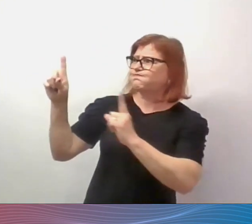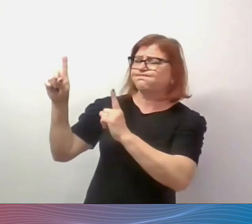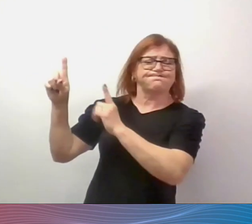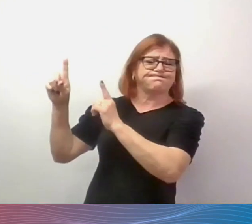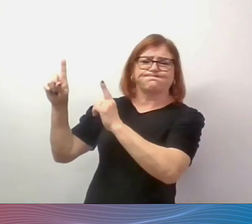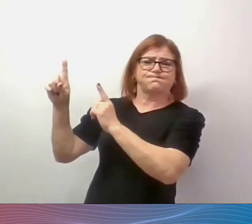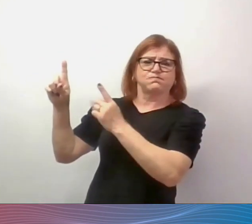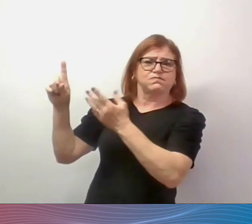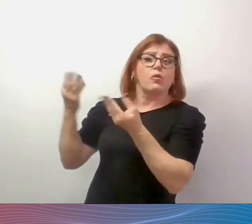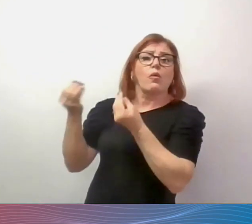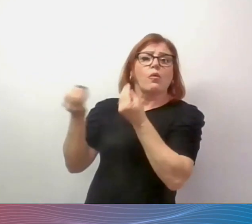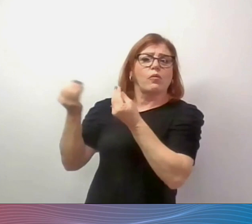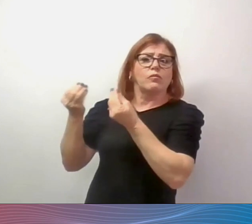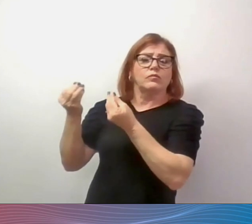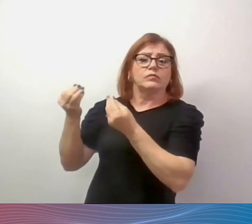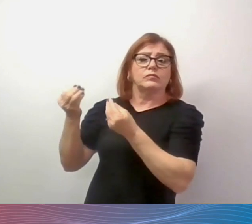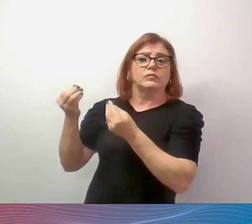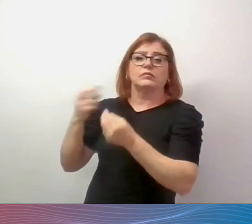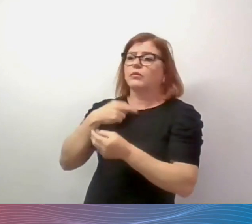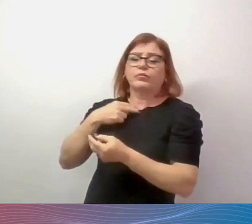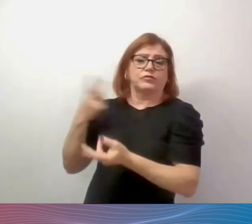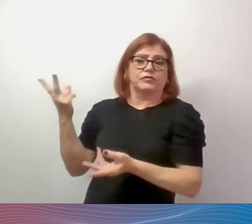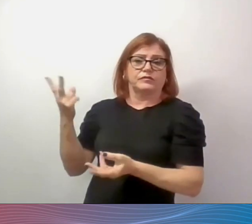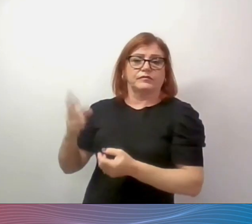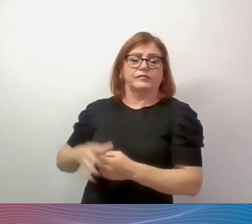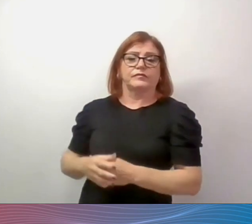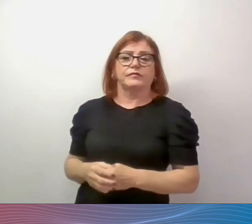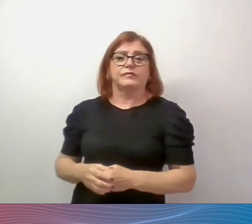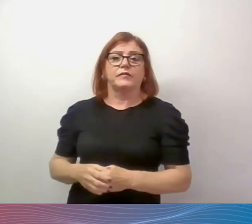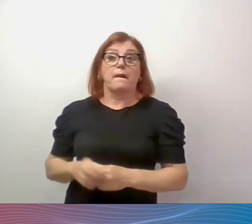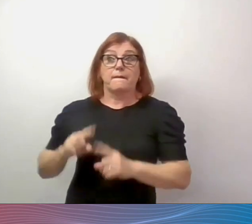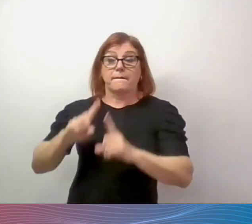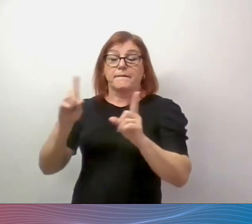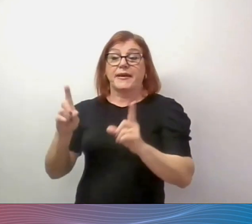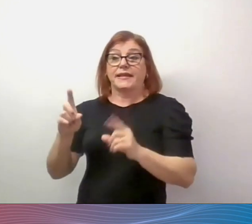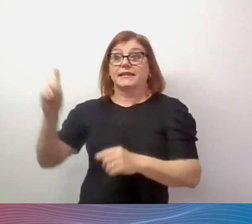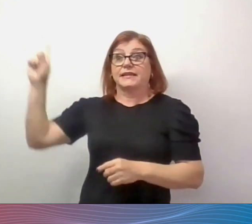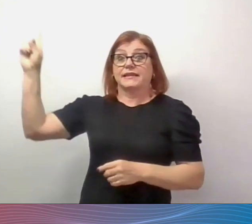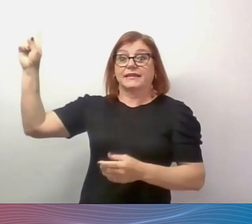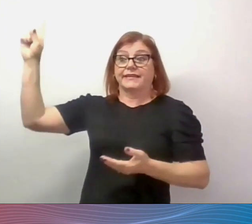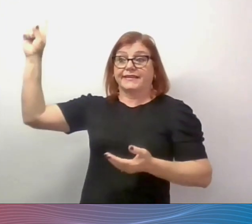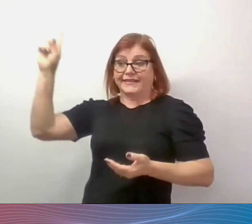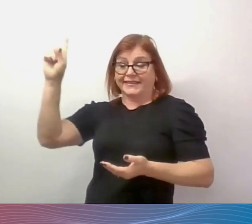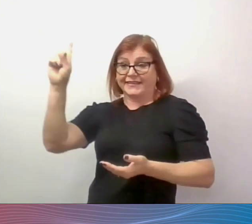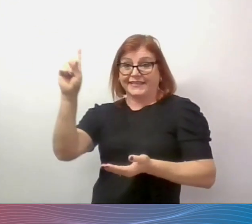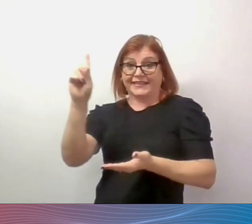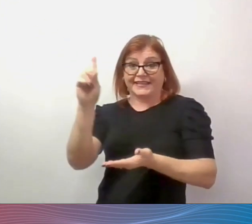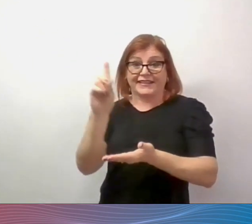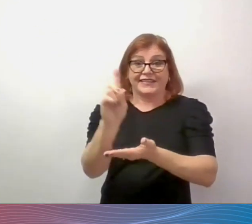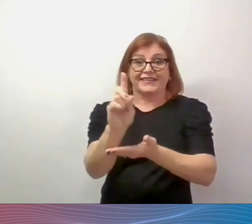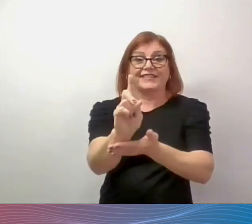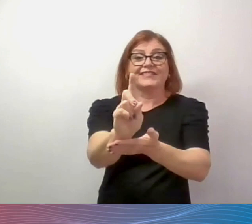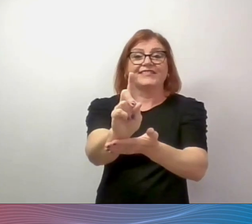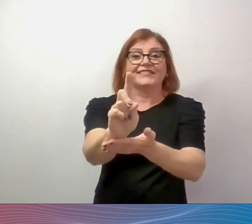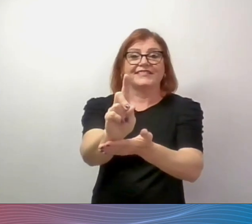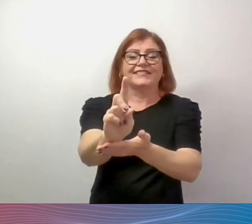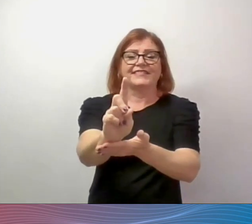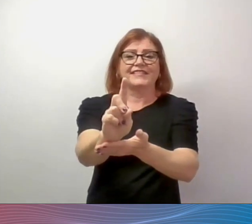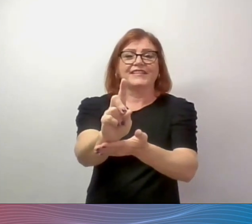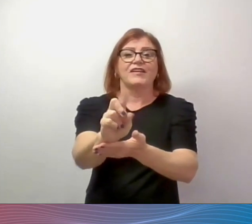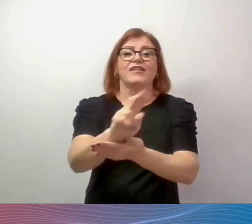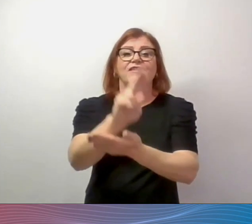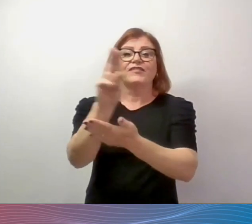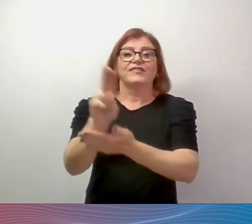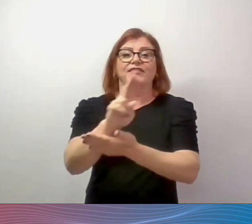longer have access to God the Father. Deus veio até nós. God came to us. Por meio de Jesus Cristo. Through Jesus